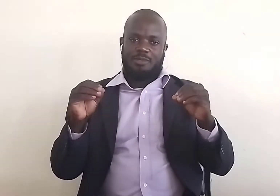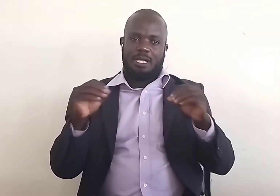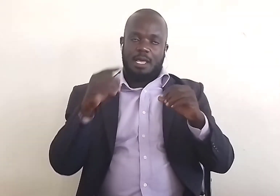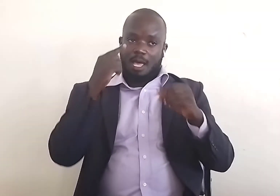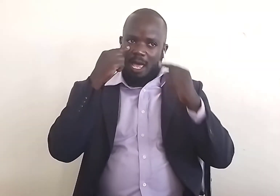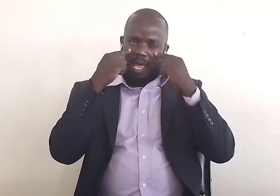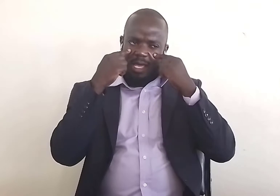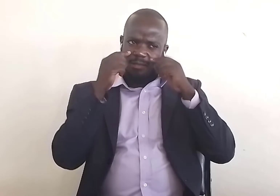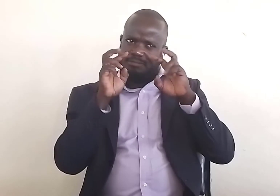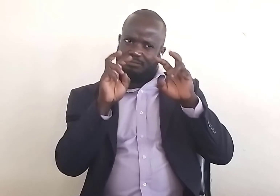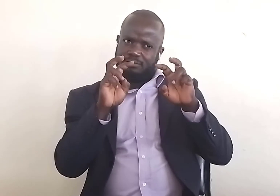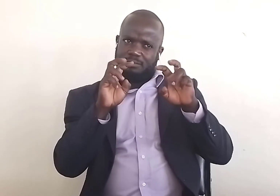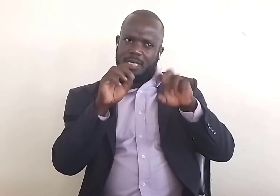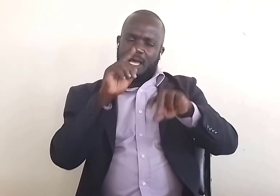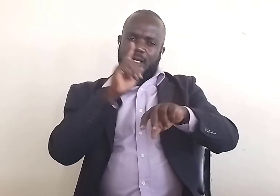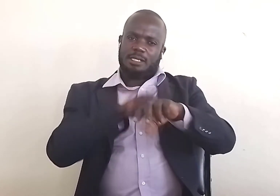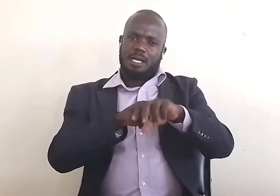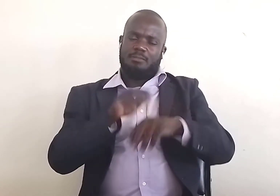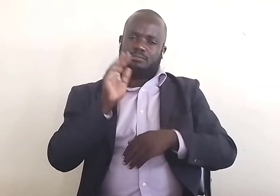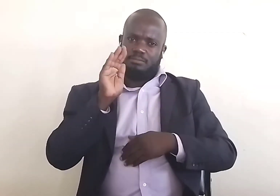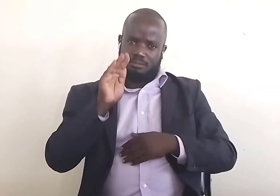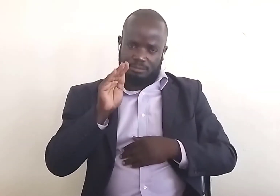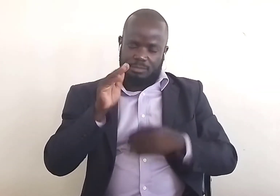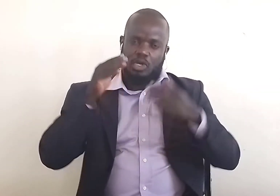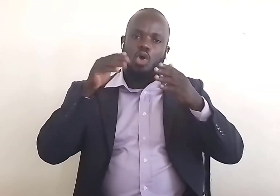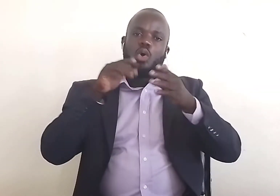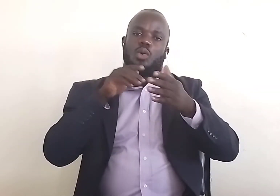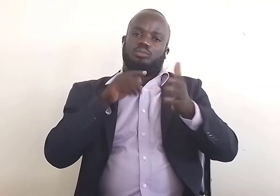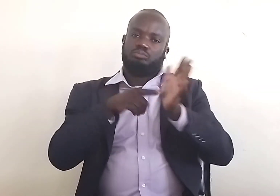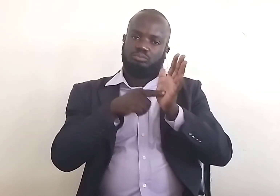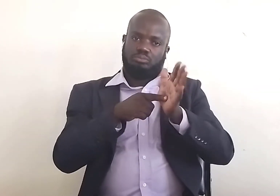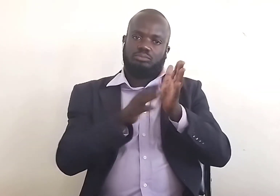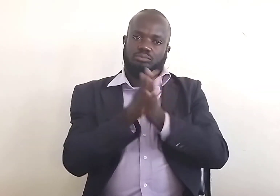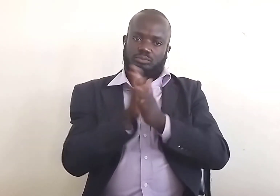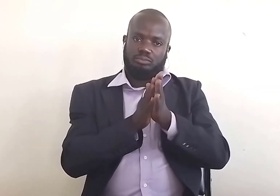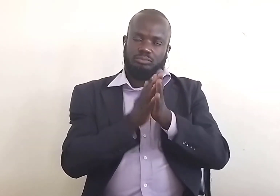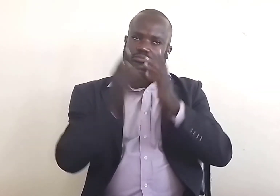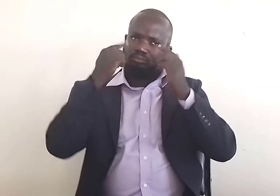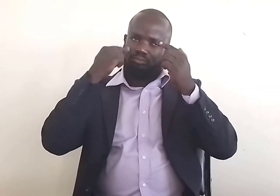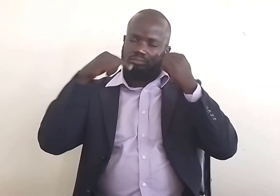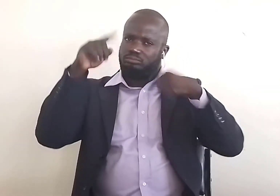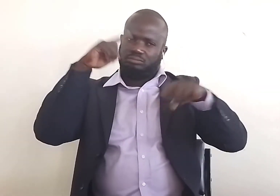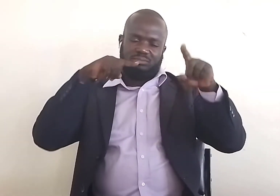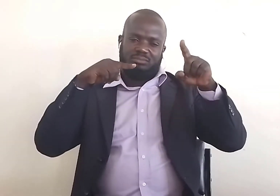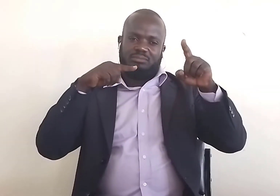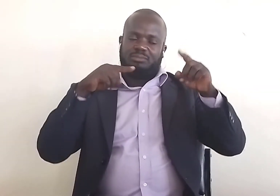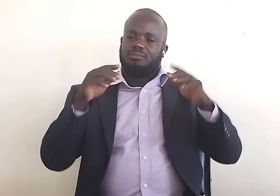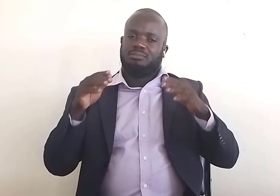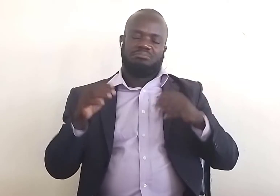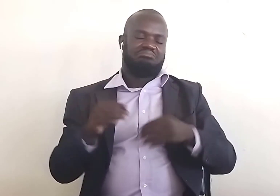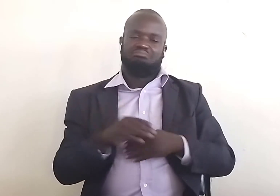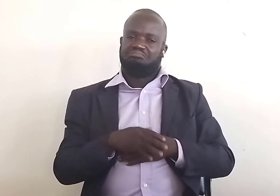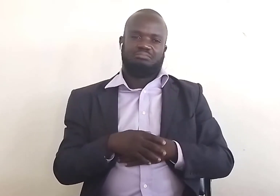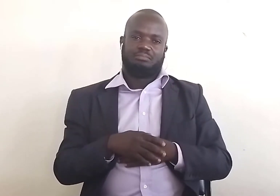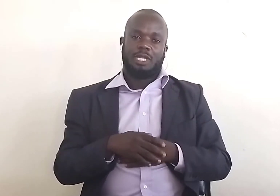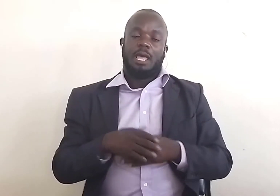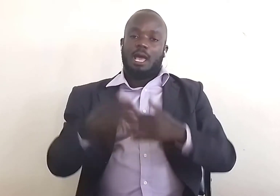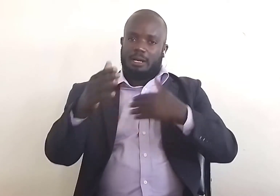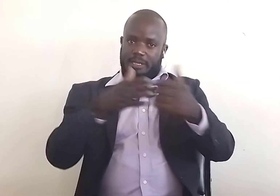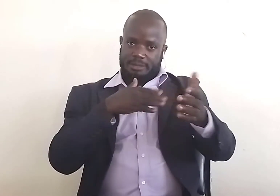eyes, an attentive glaze shows interest. Rolling your eyes shows disgust. As we look at gestures, nodding